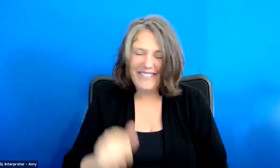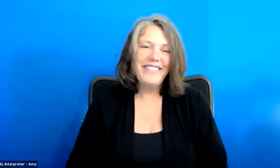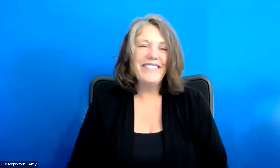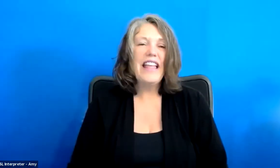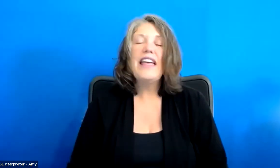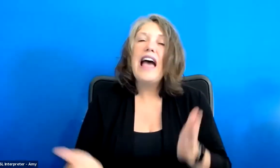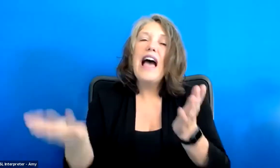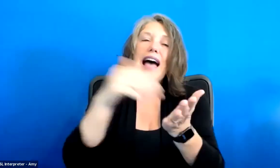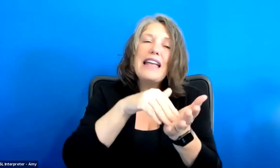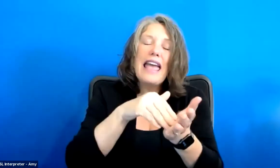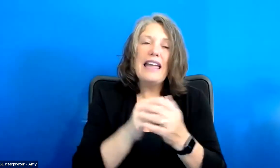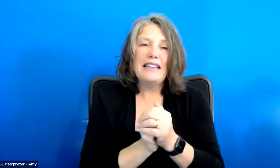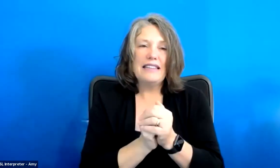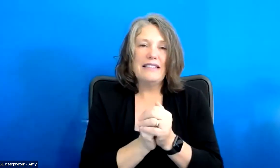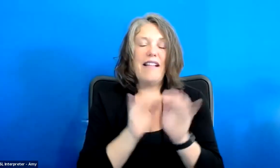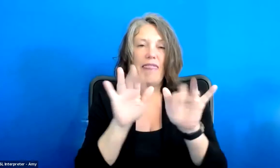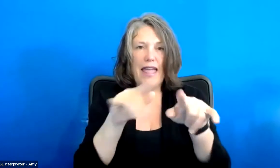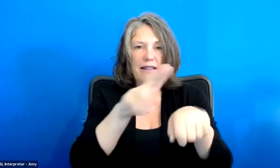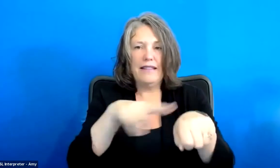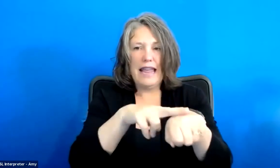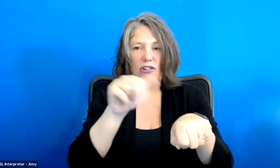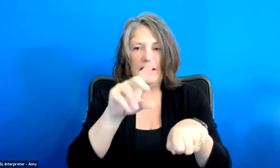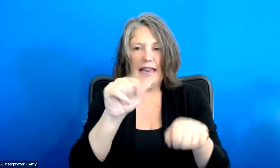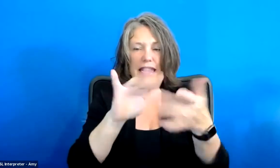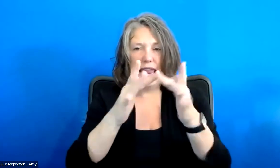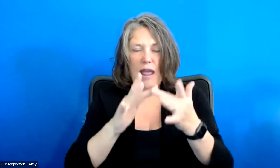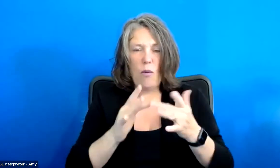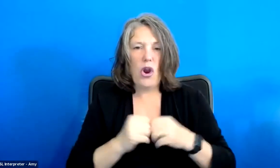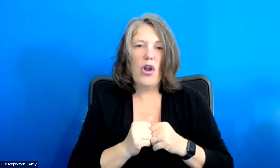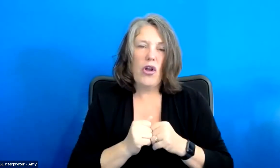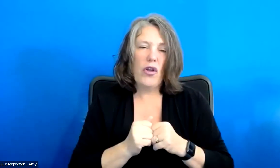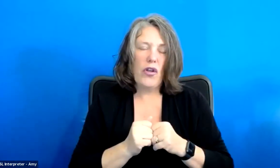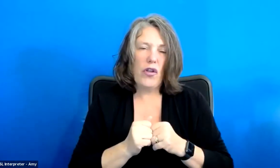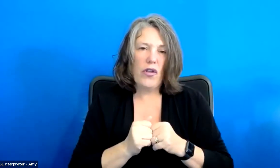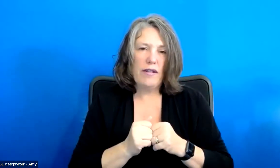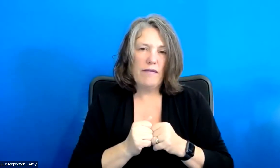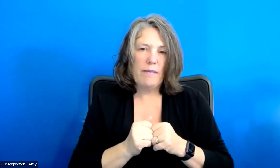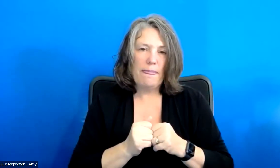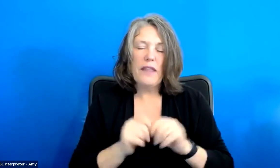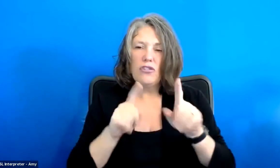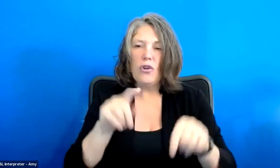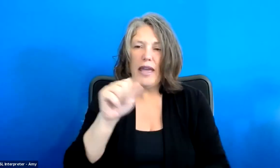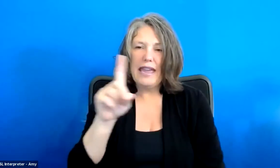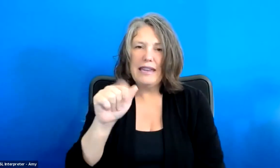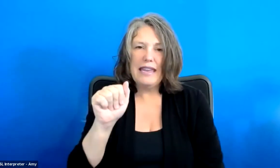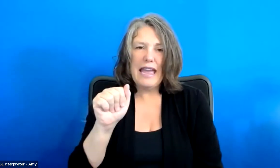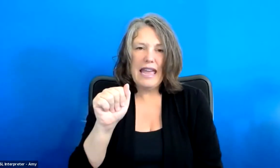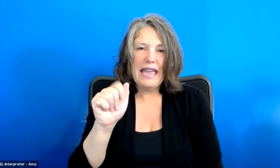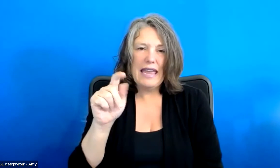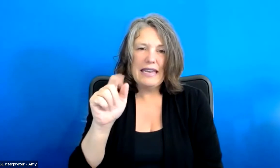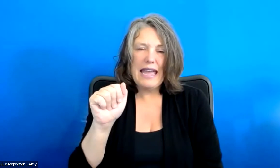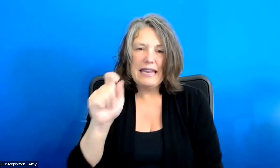Again, there's the National ADA Network. Just go to